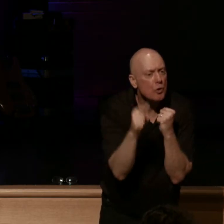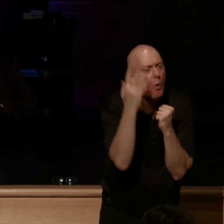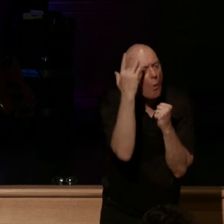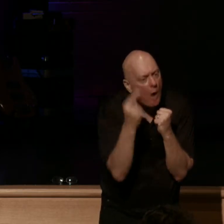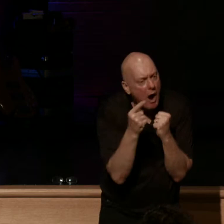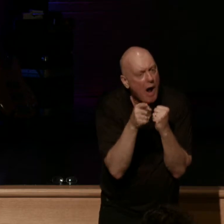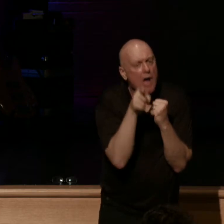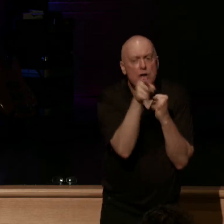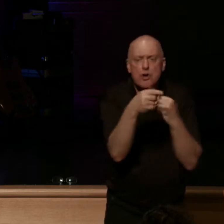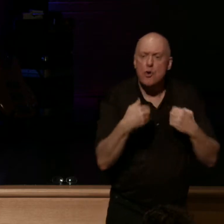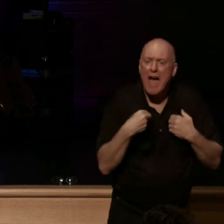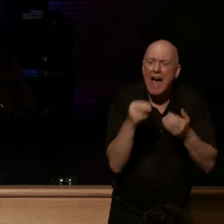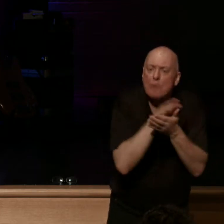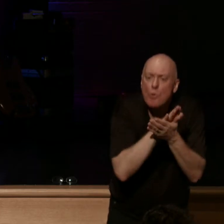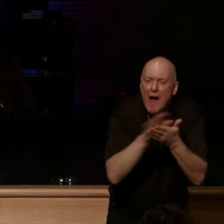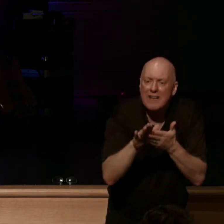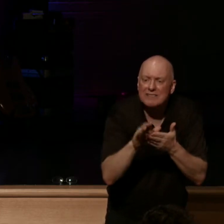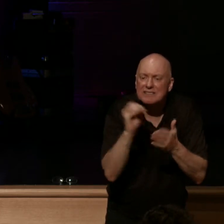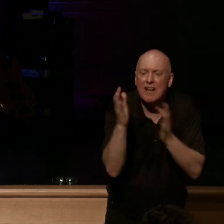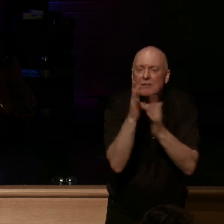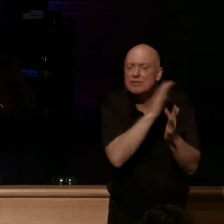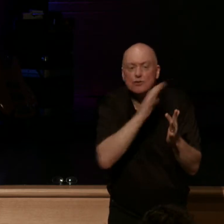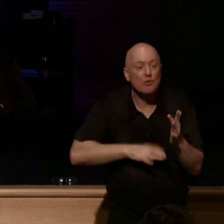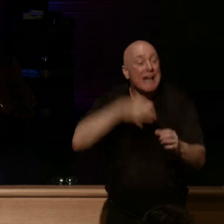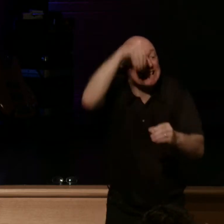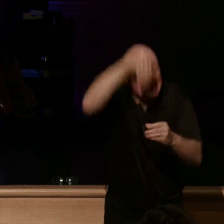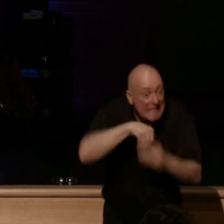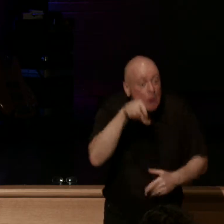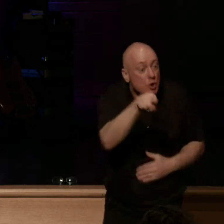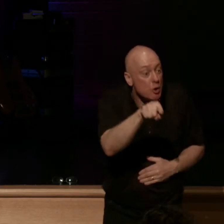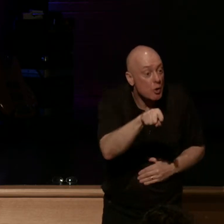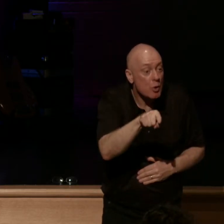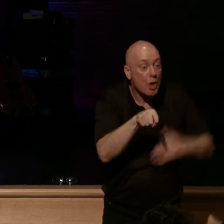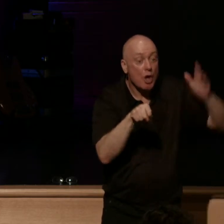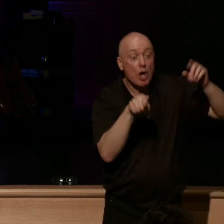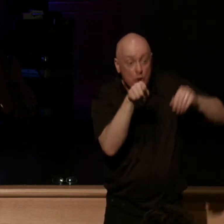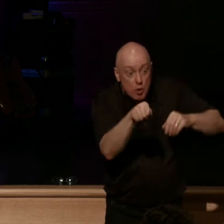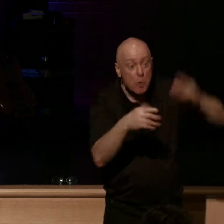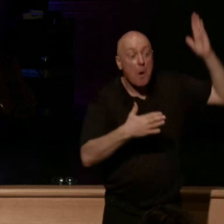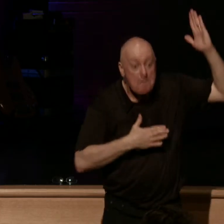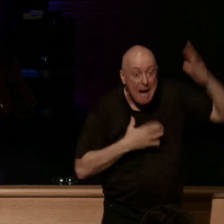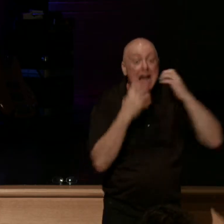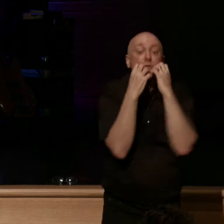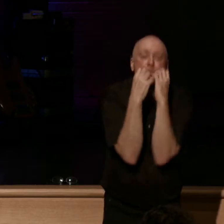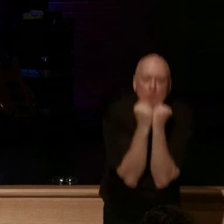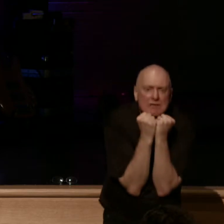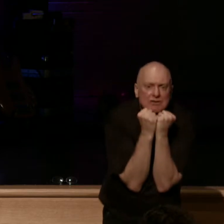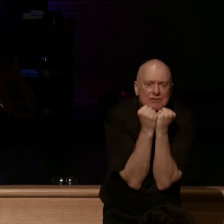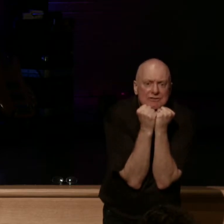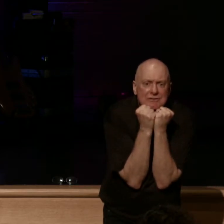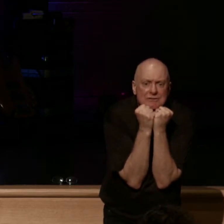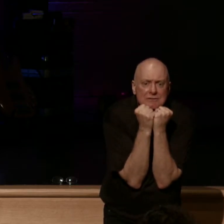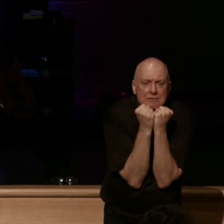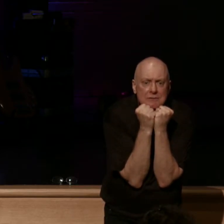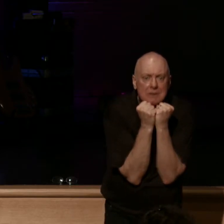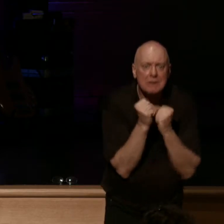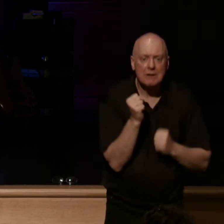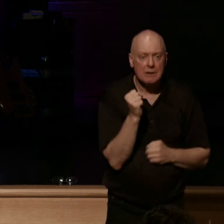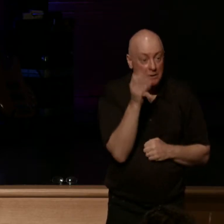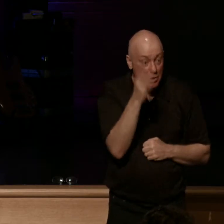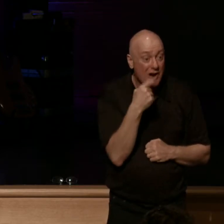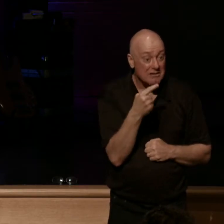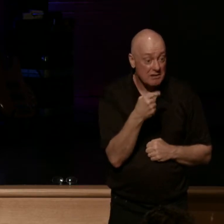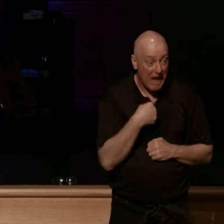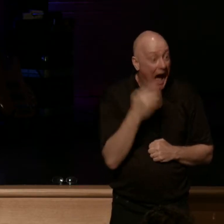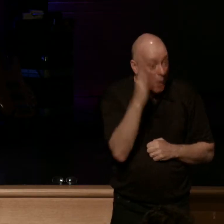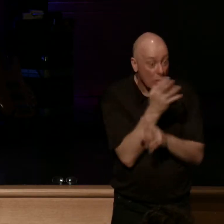the righteousness of my Son, Jesus Christ, in you. You are my treasured possession. And God says this. He says,